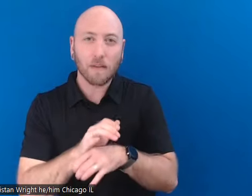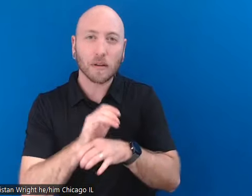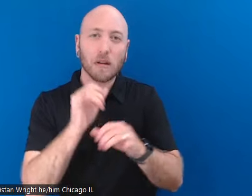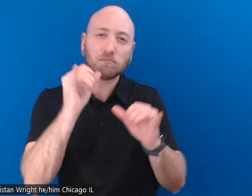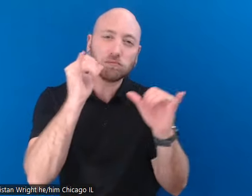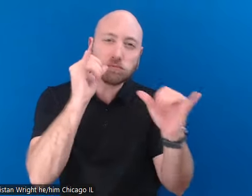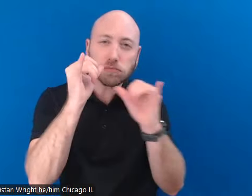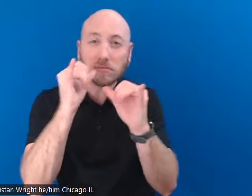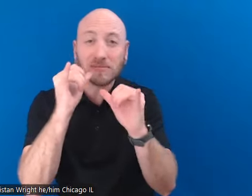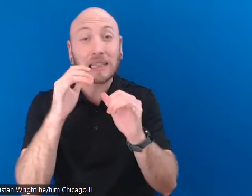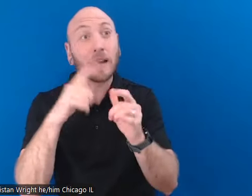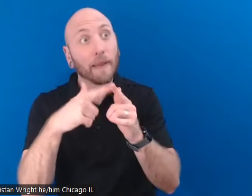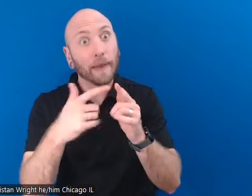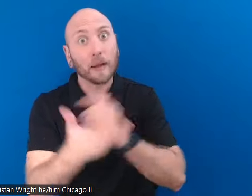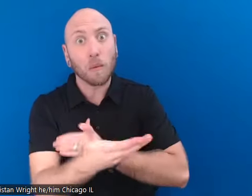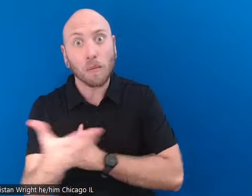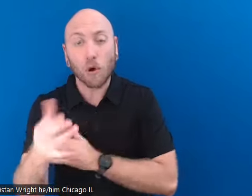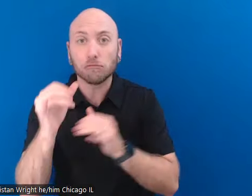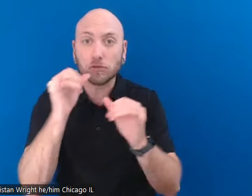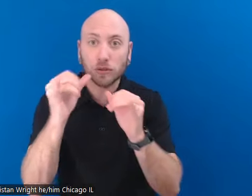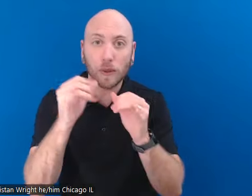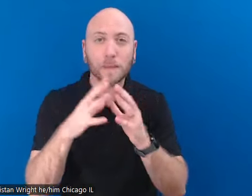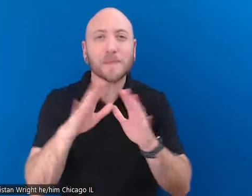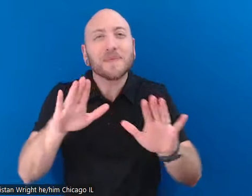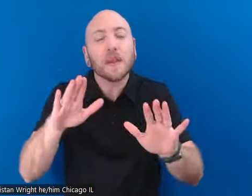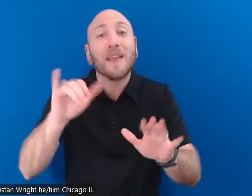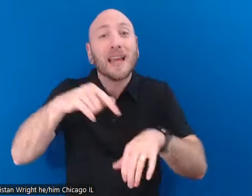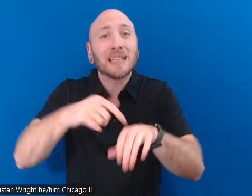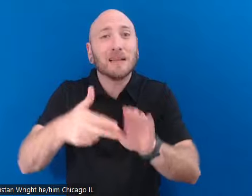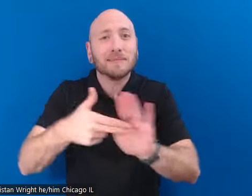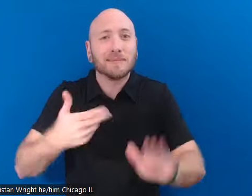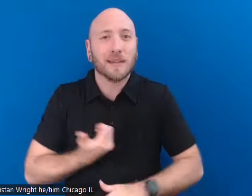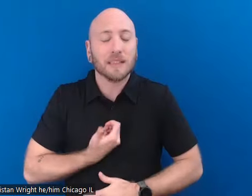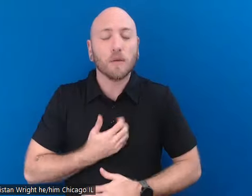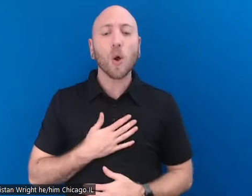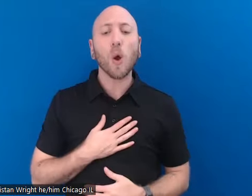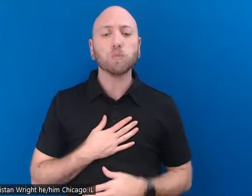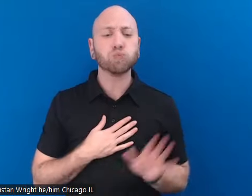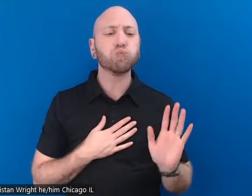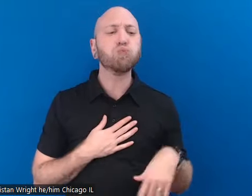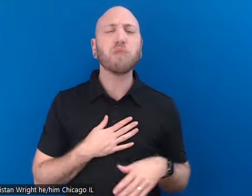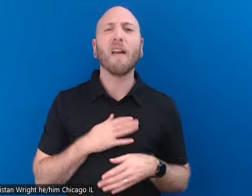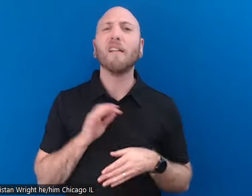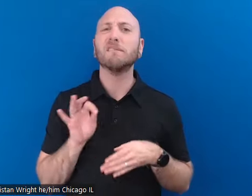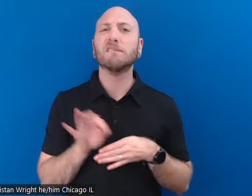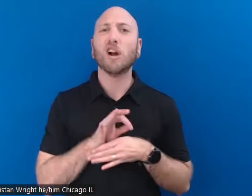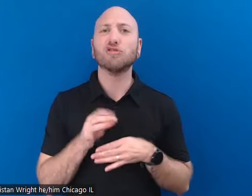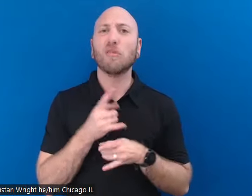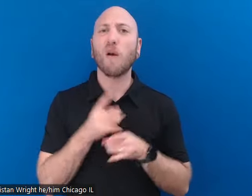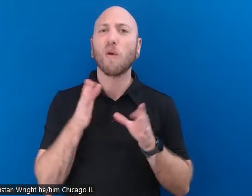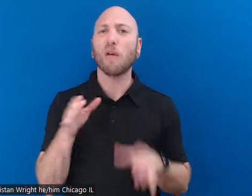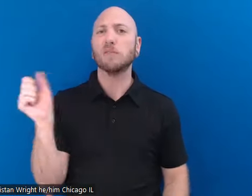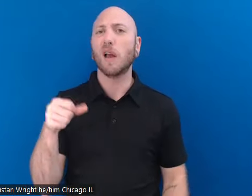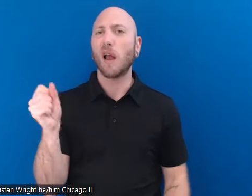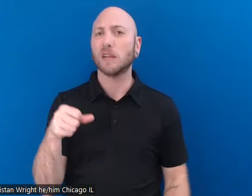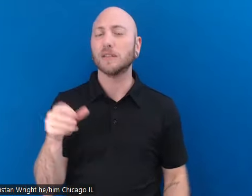morning. And I would have called myself a functional alcoholic for a decent portion of this time. So